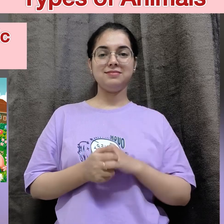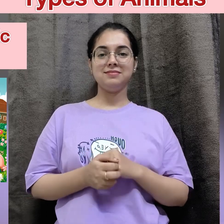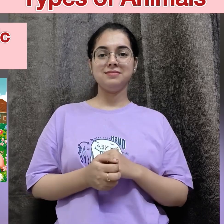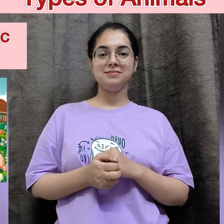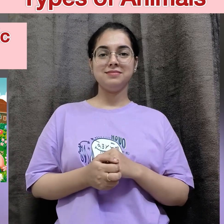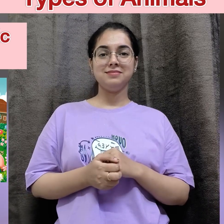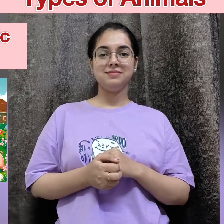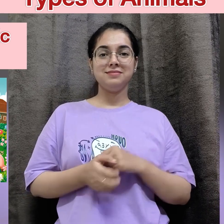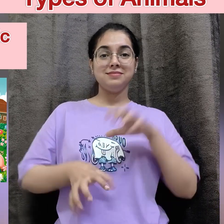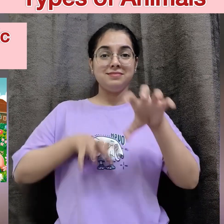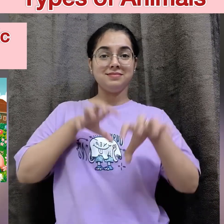ANIMALS.